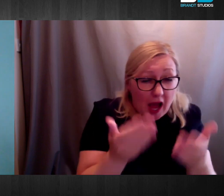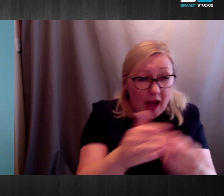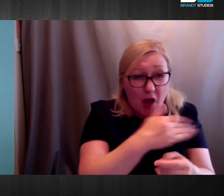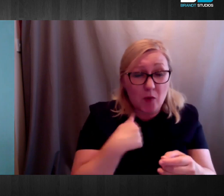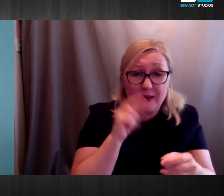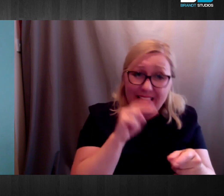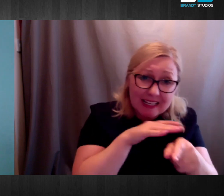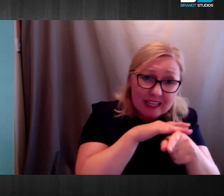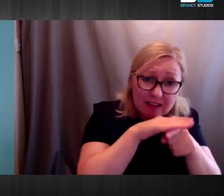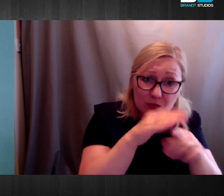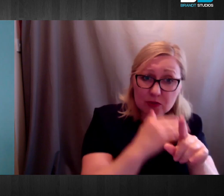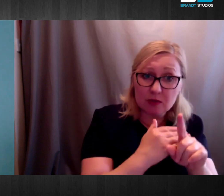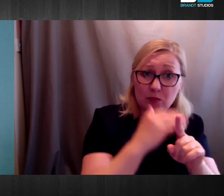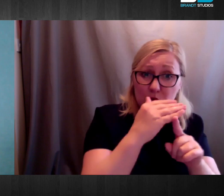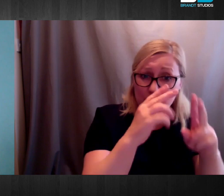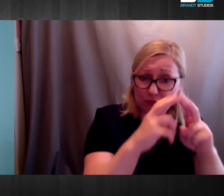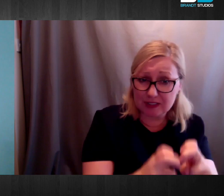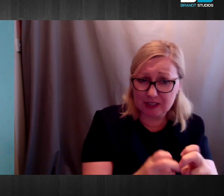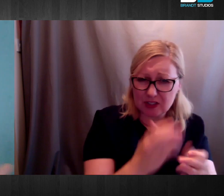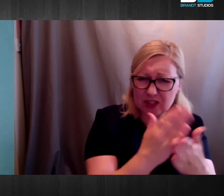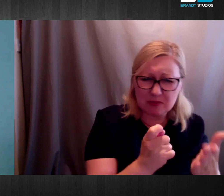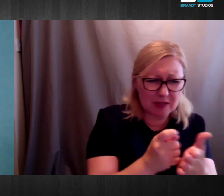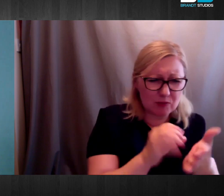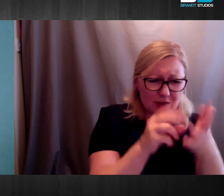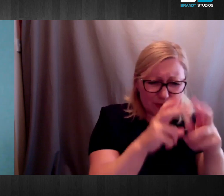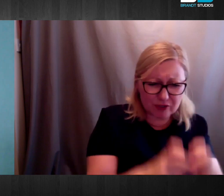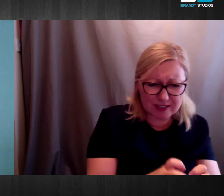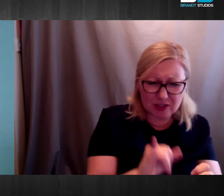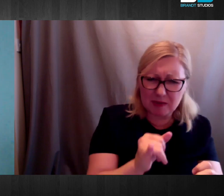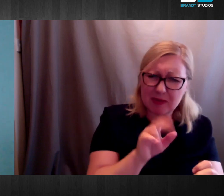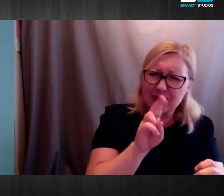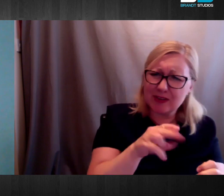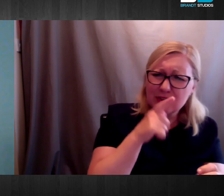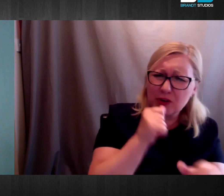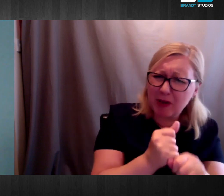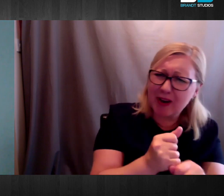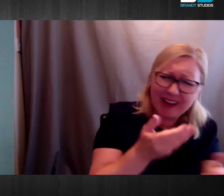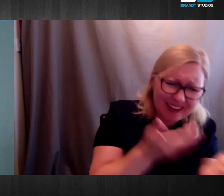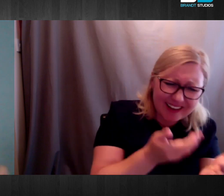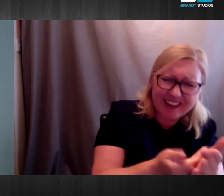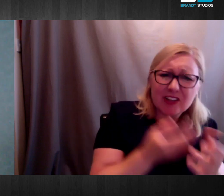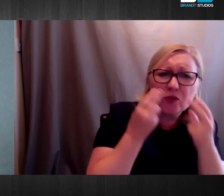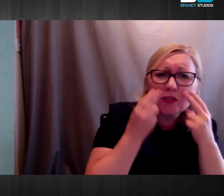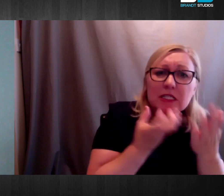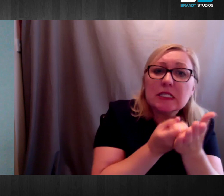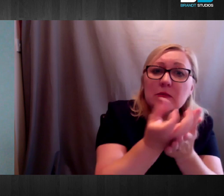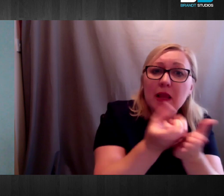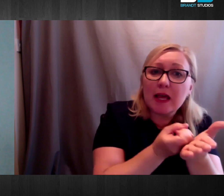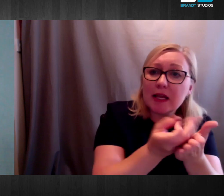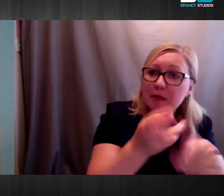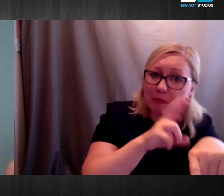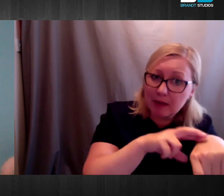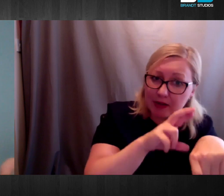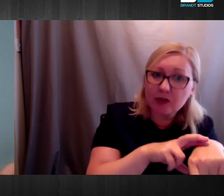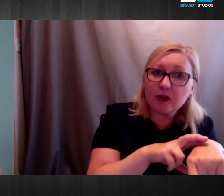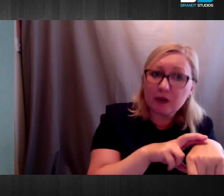better explained, less burdensome, etc. But I think it's worth reflecting on the context like